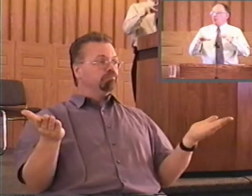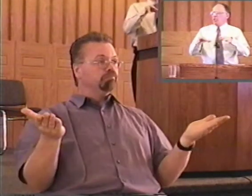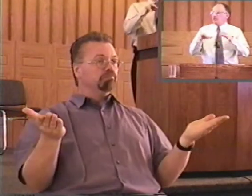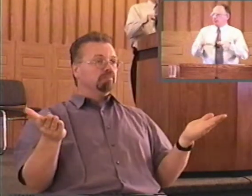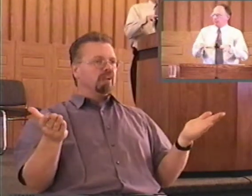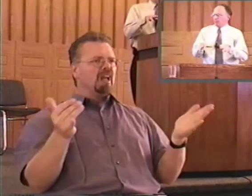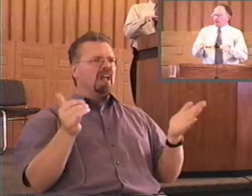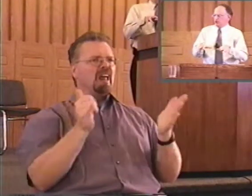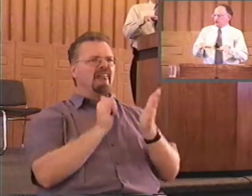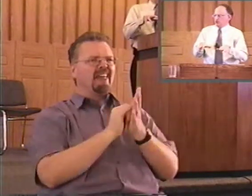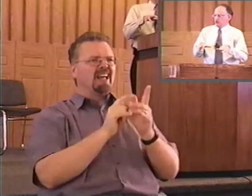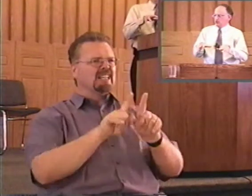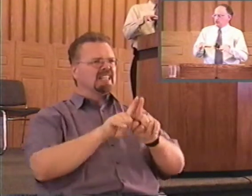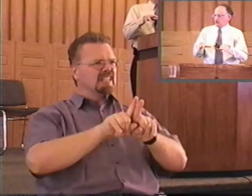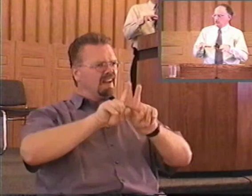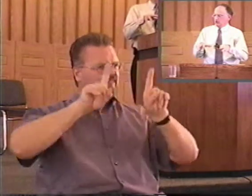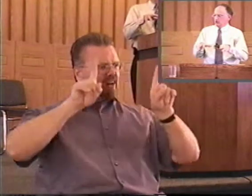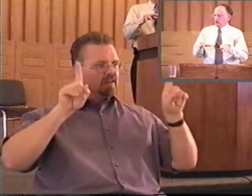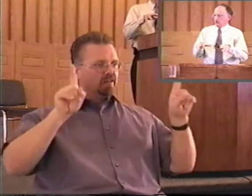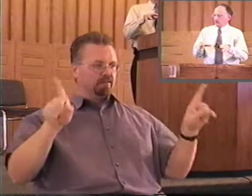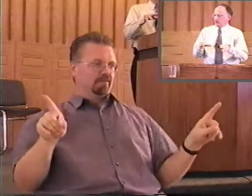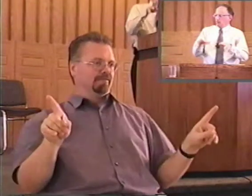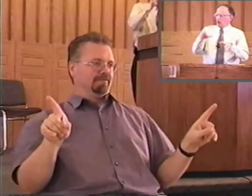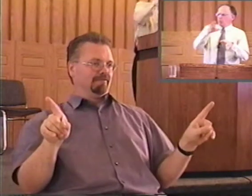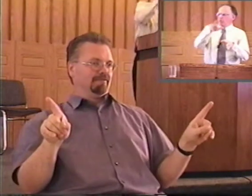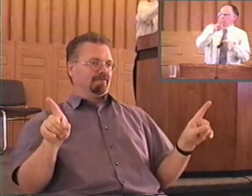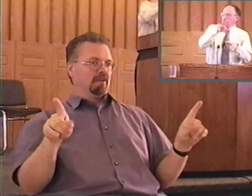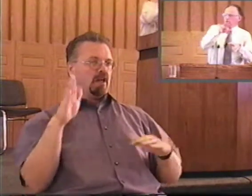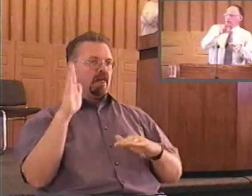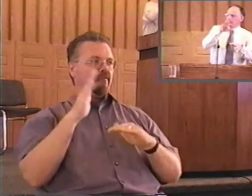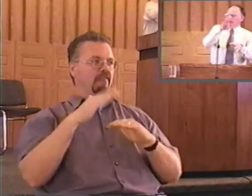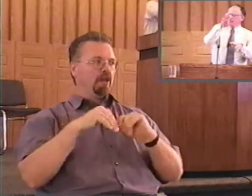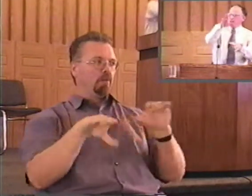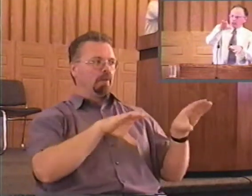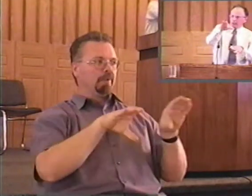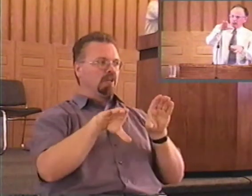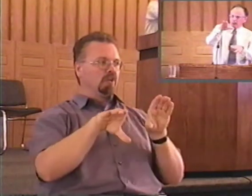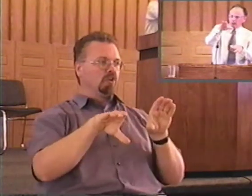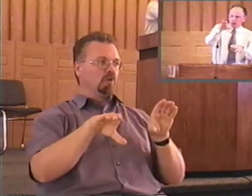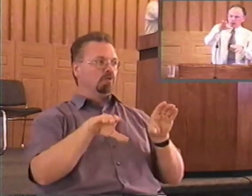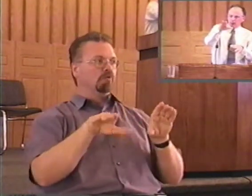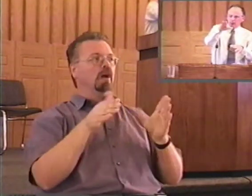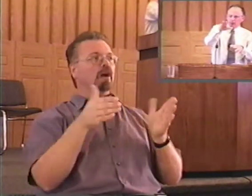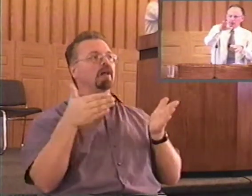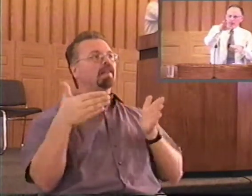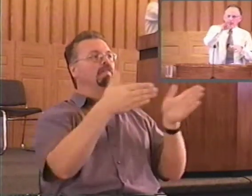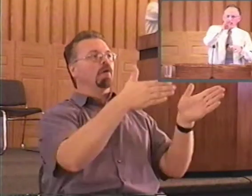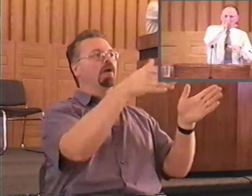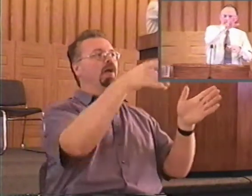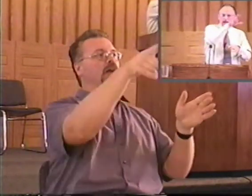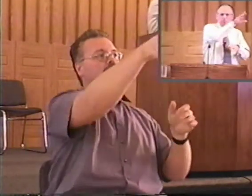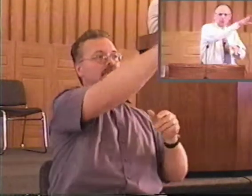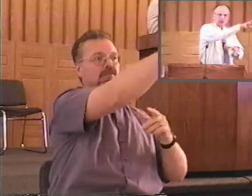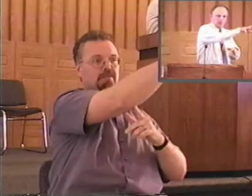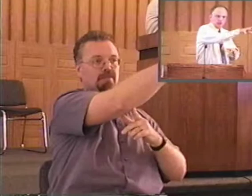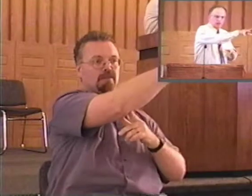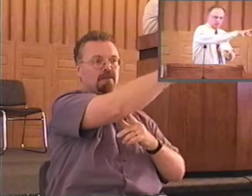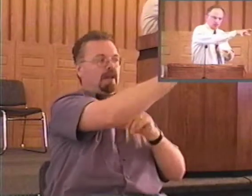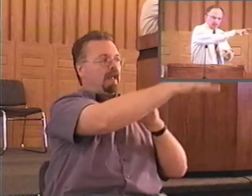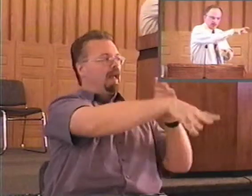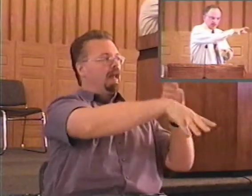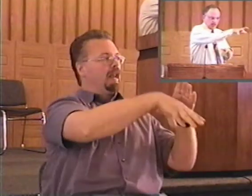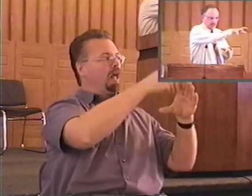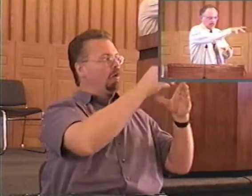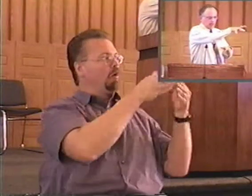is very different than what we do in the foyer and out on